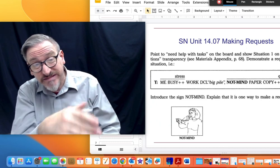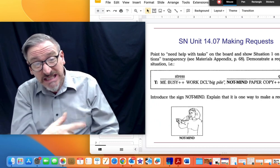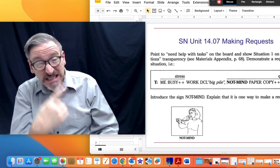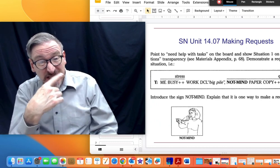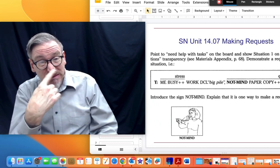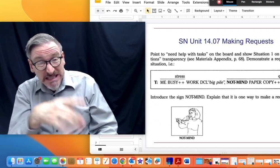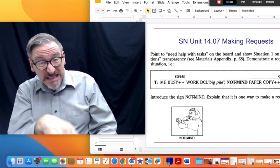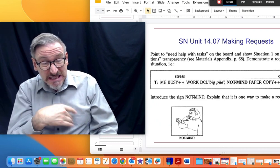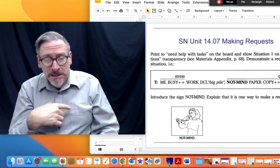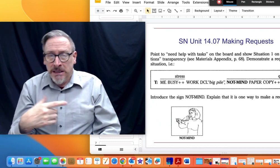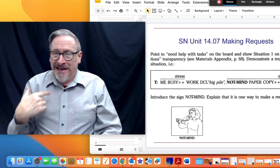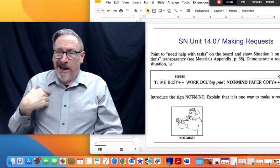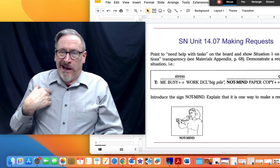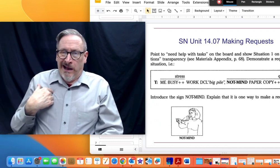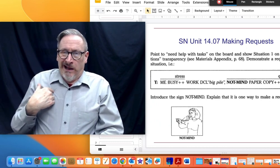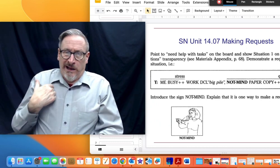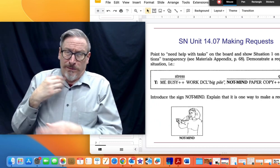of